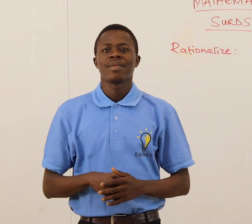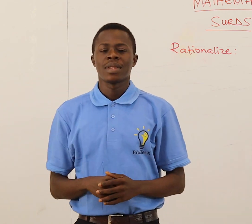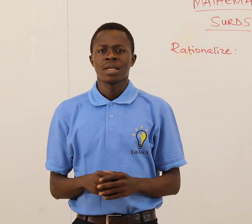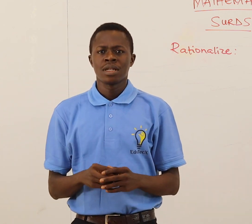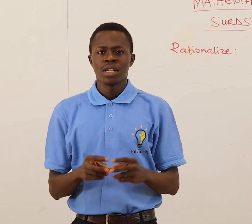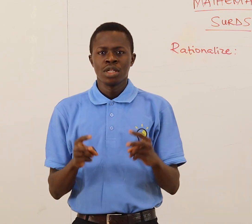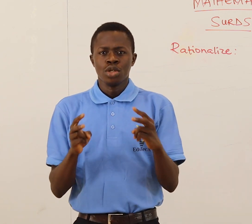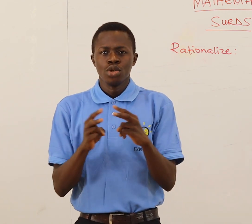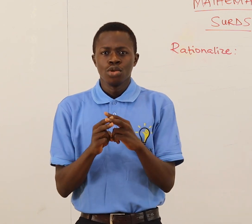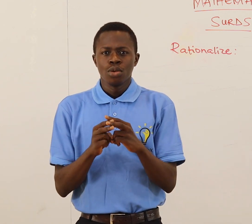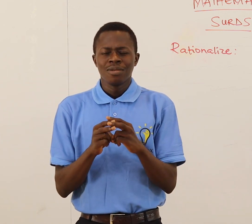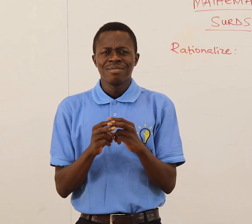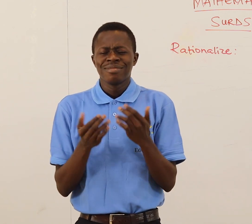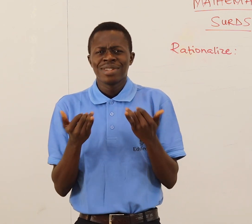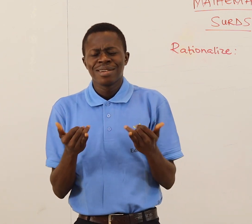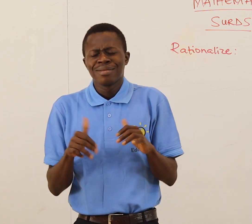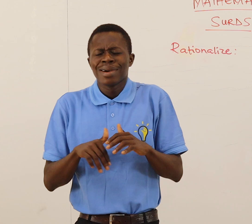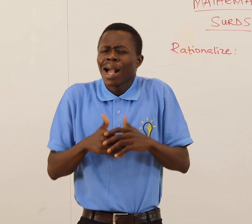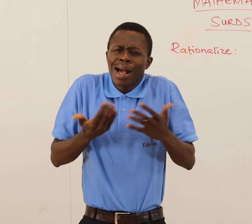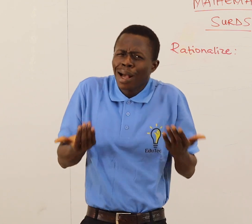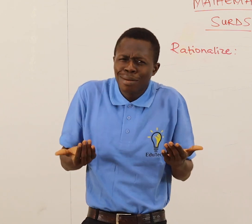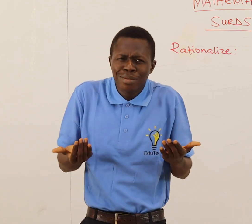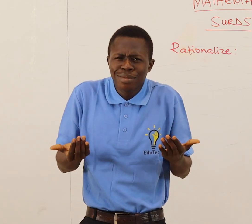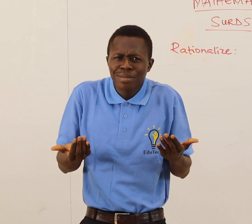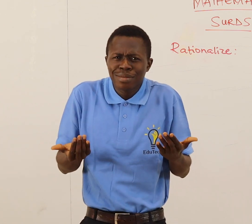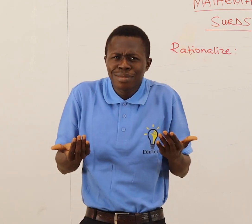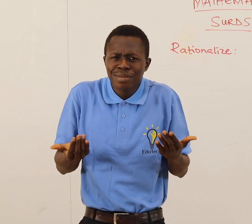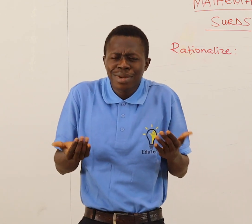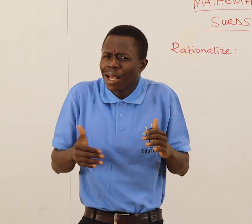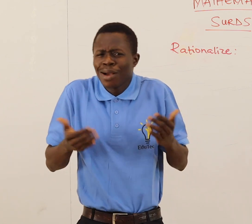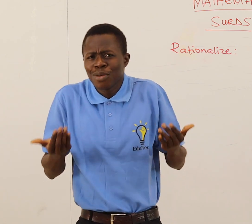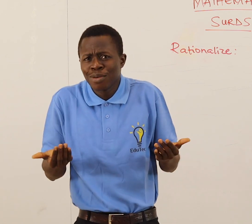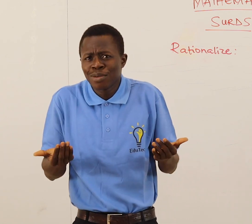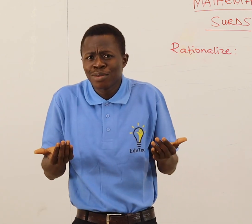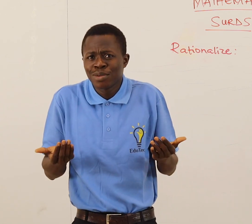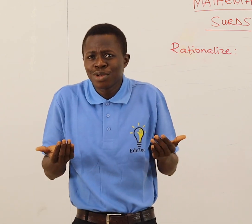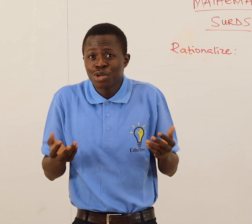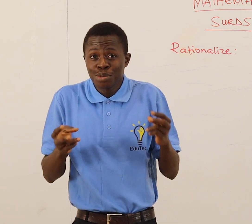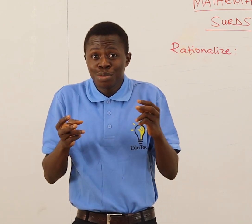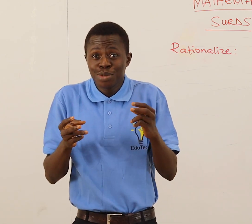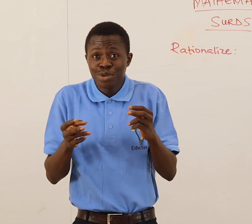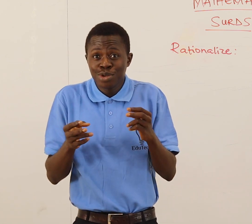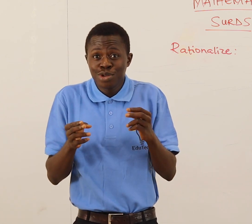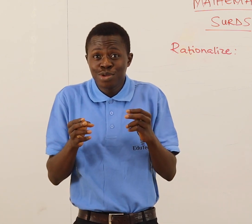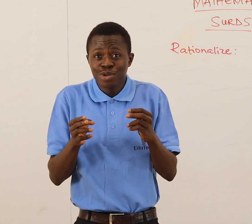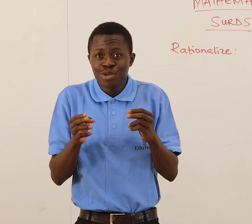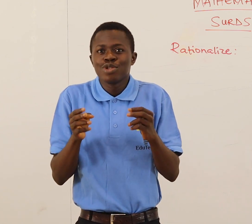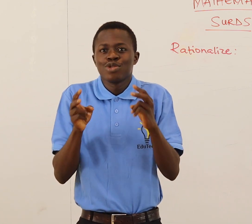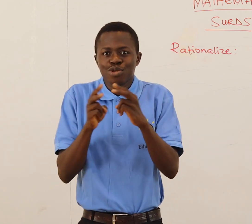aim is to remove the square root sign from the denominator. But the question is, how is it done?